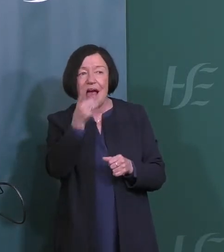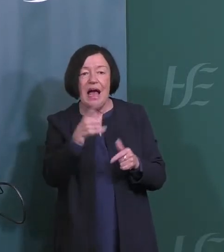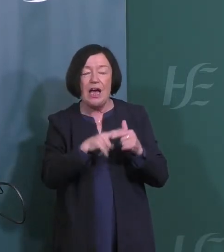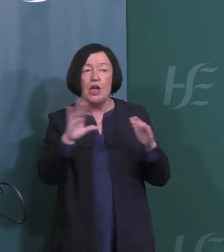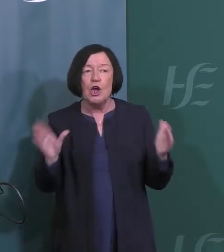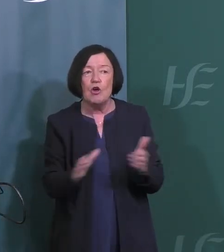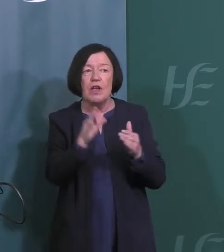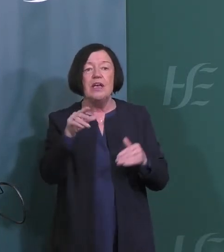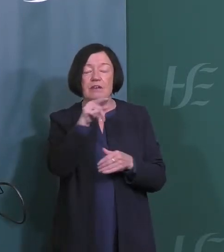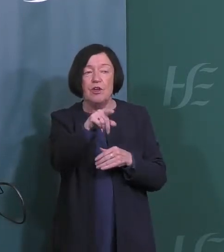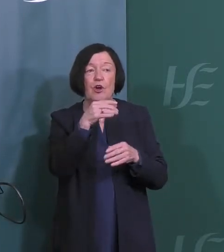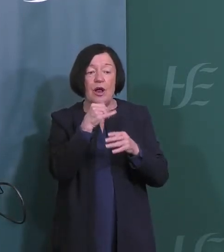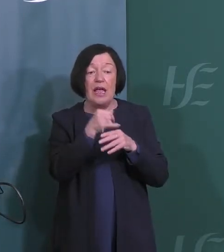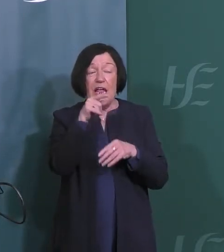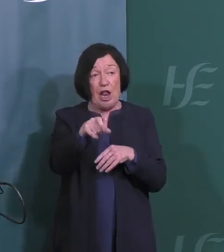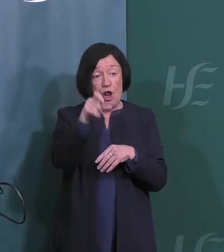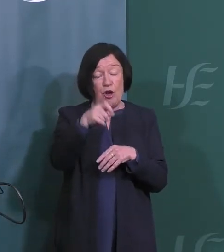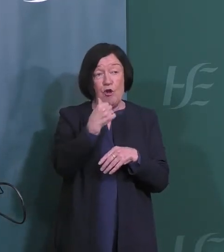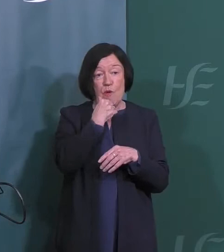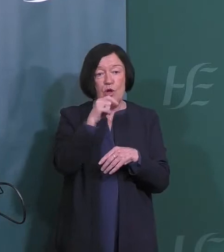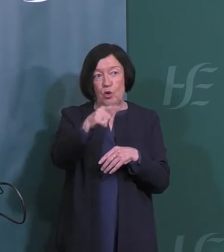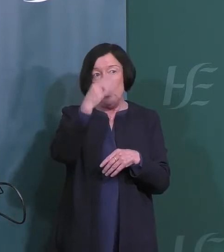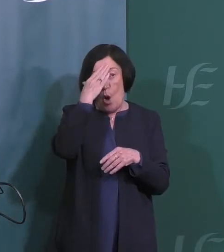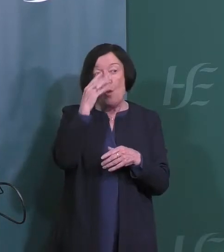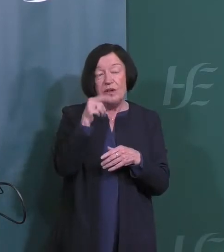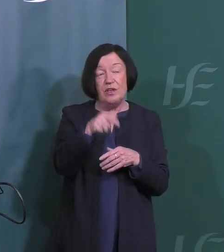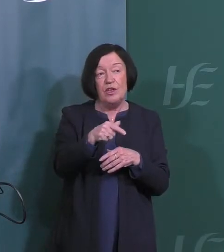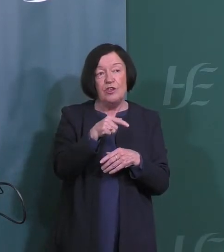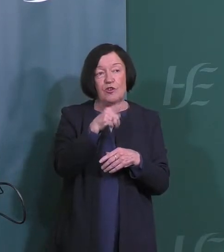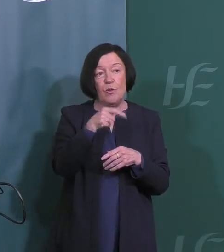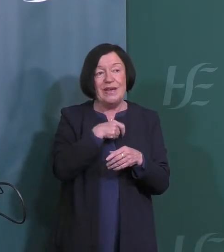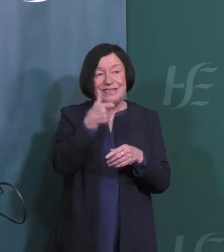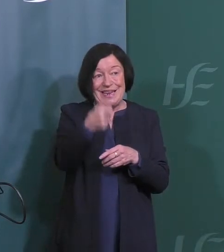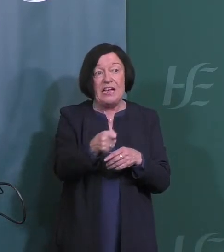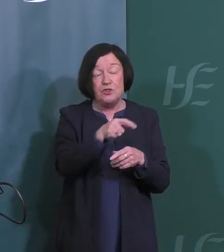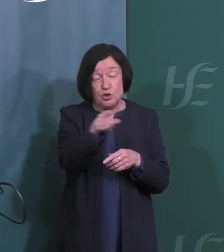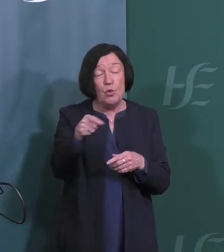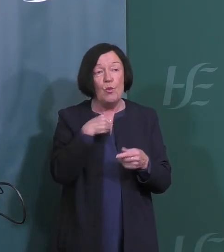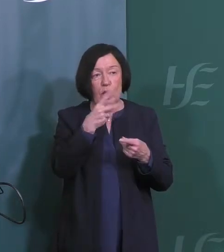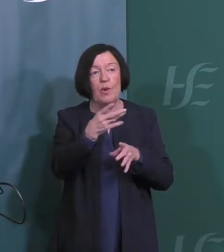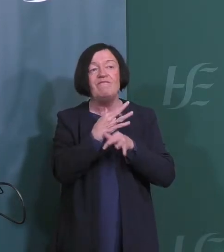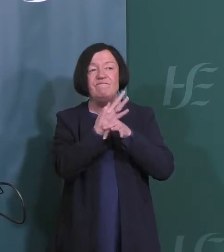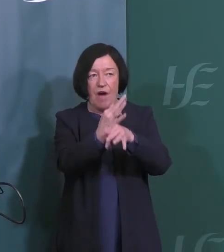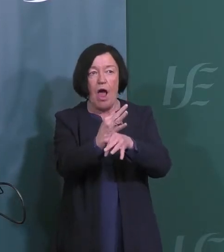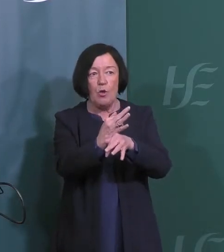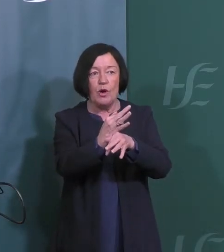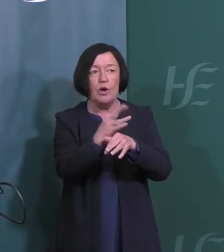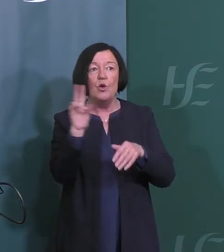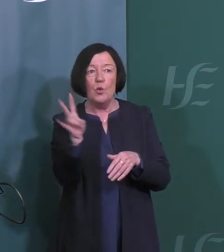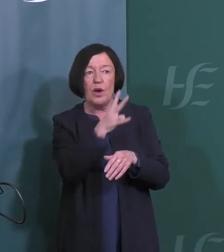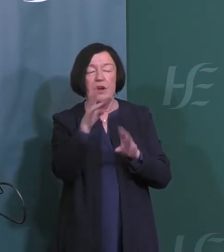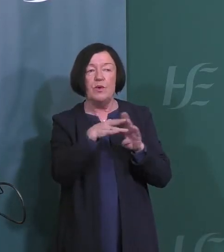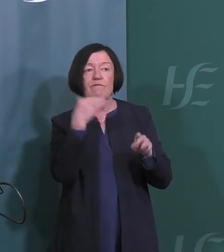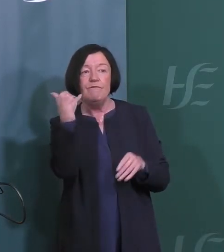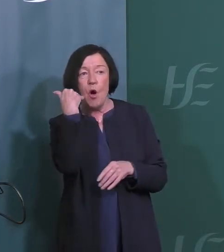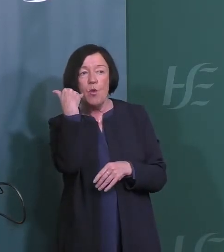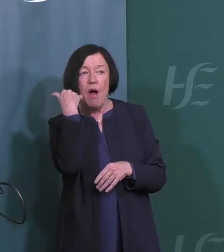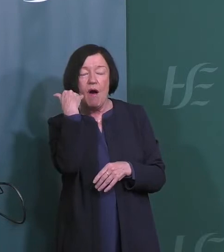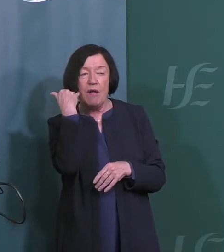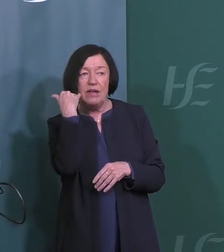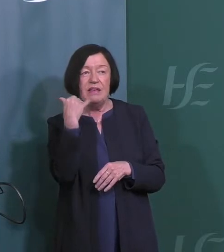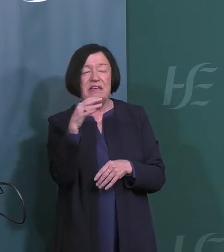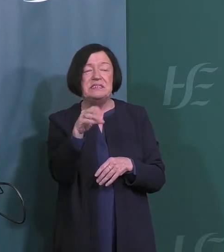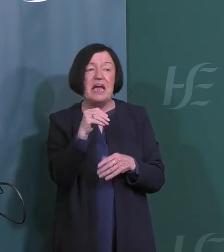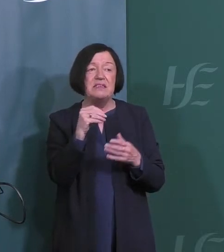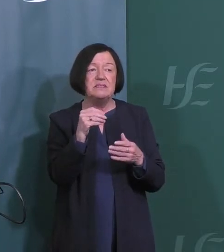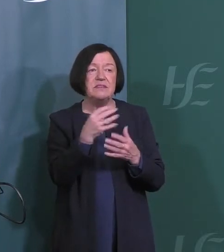encourage people, if you are an index case, you know that because we've texted you, we are going to follow up that quite quickly with a phone call. It